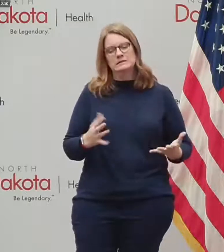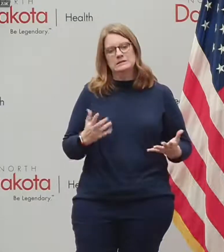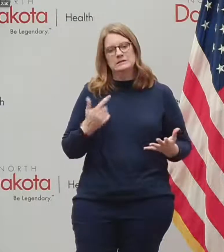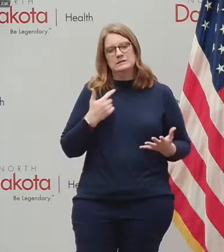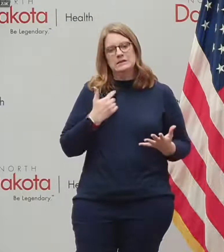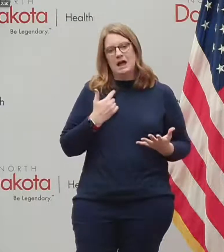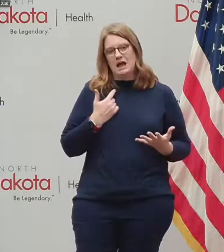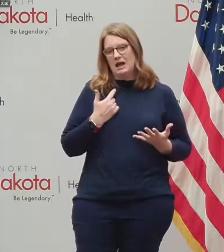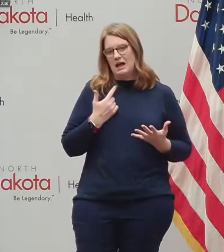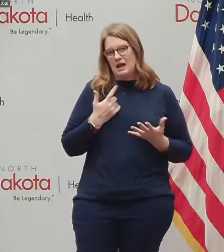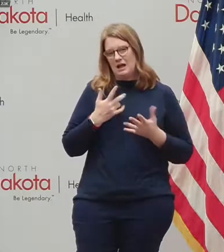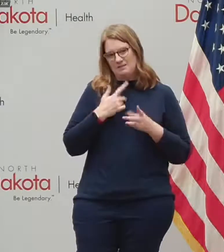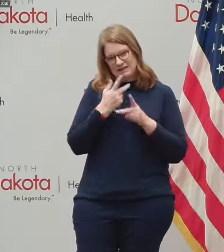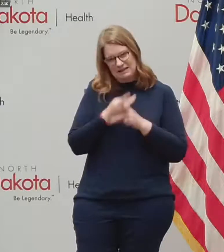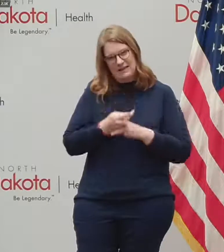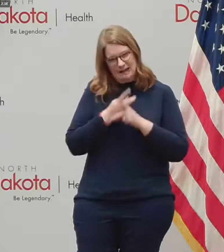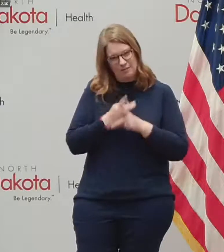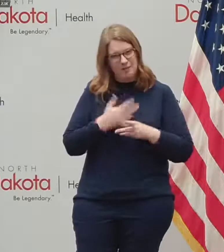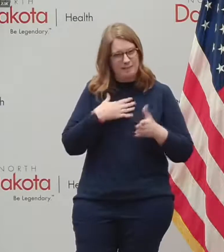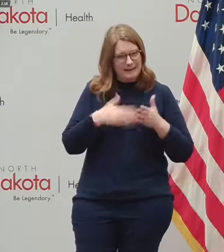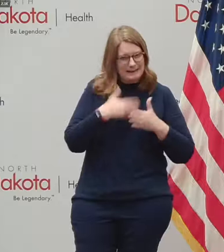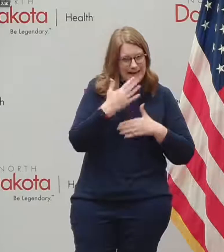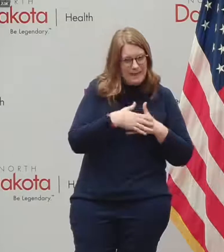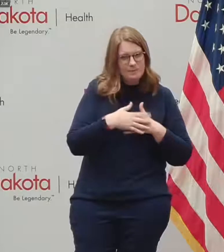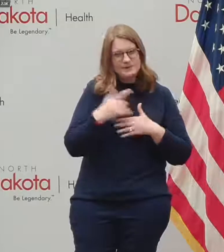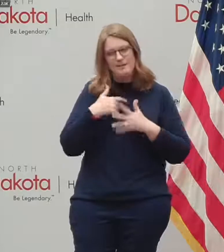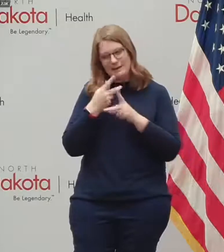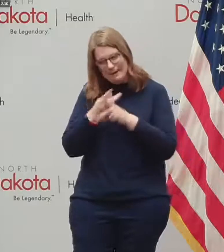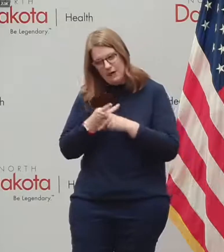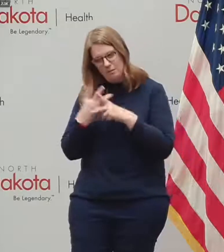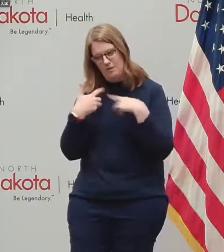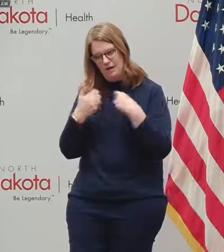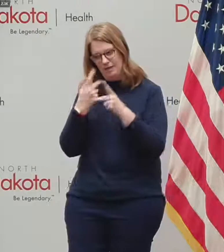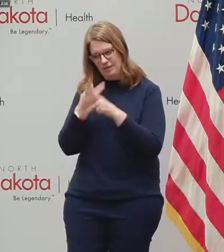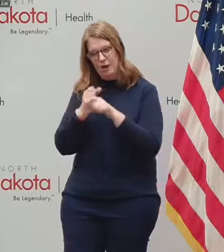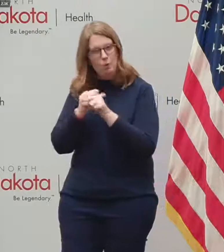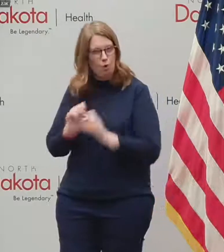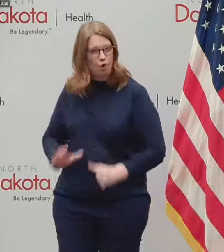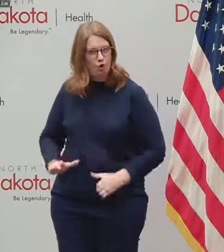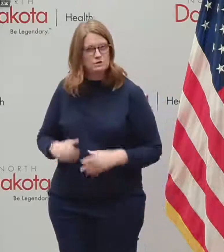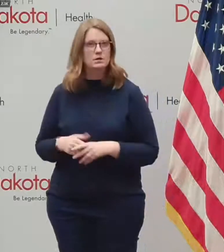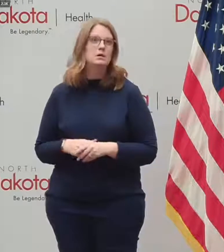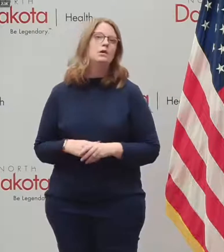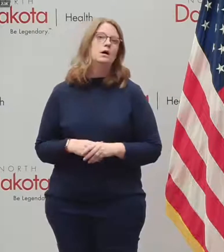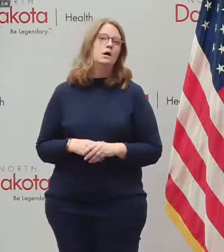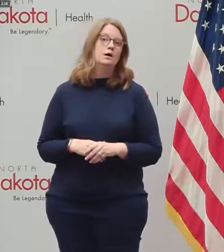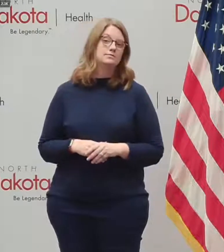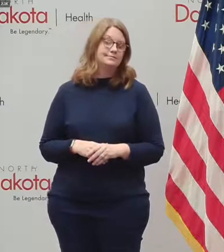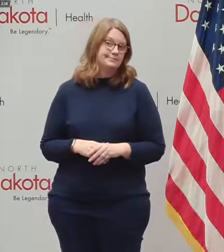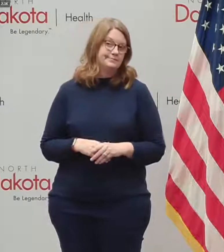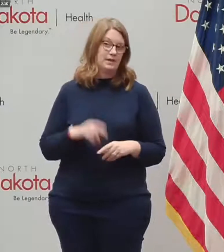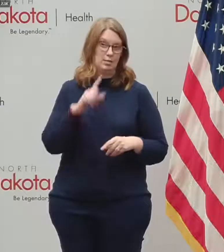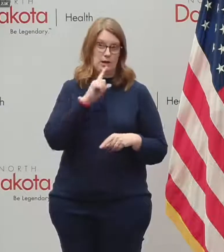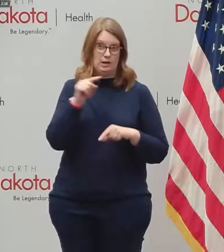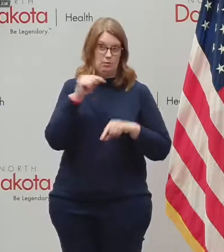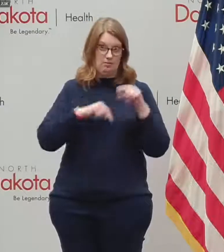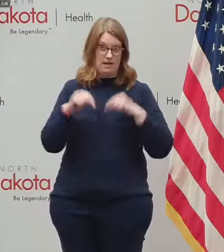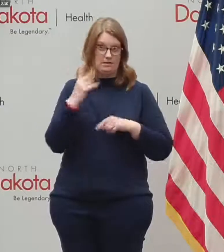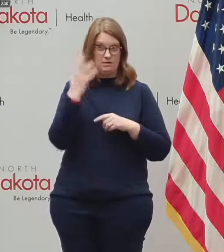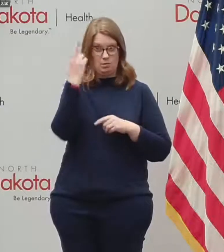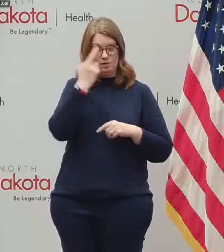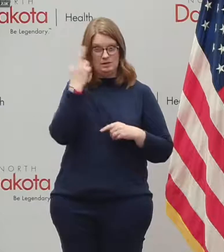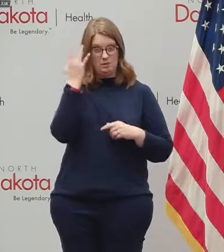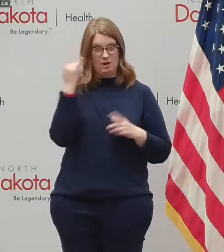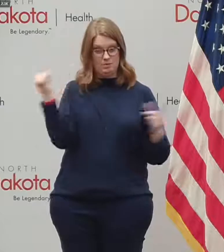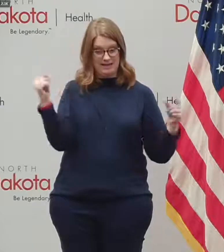that works. And I would think that right now with this is, again, I would highlight back to the part of the reason why we're here today is